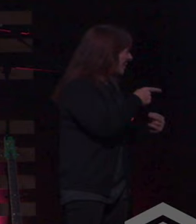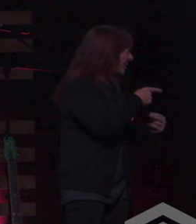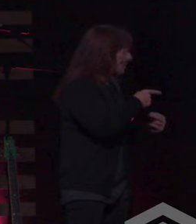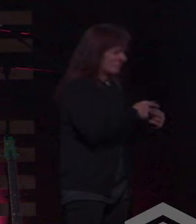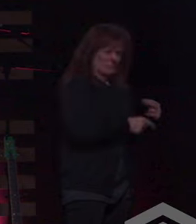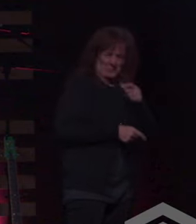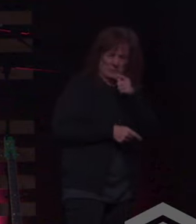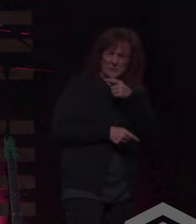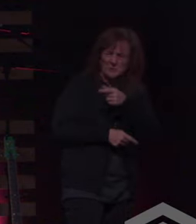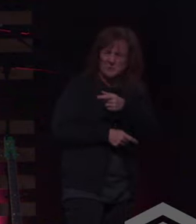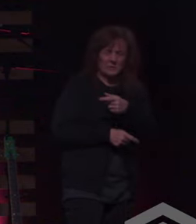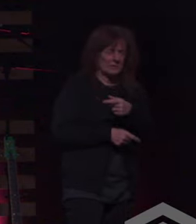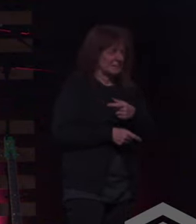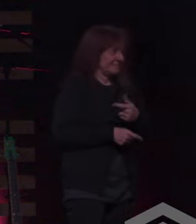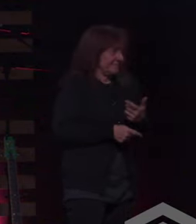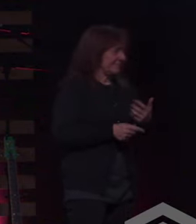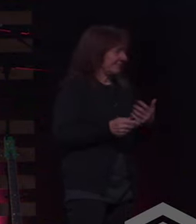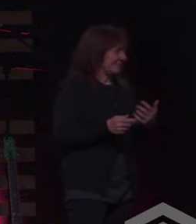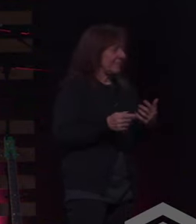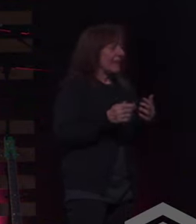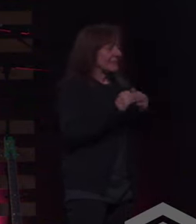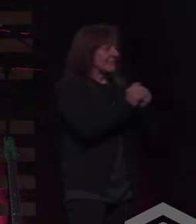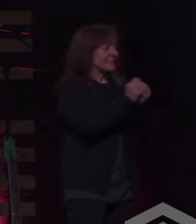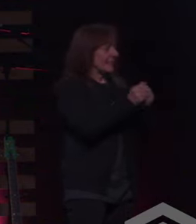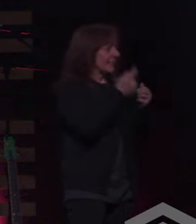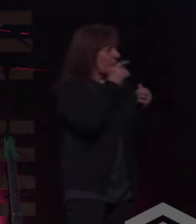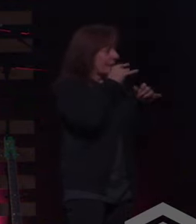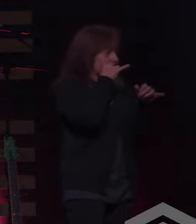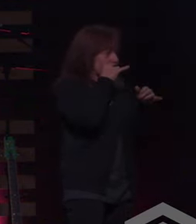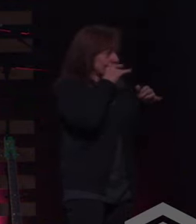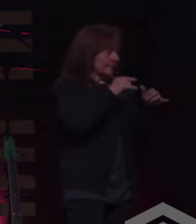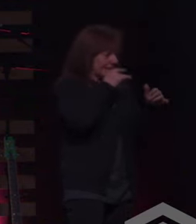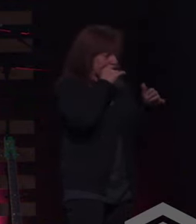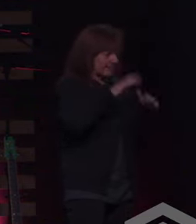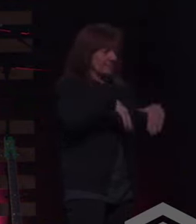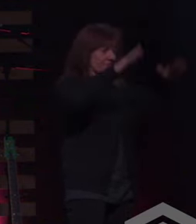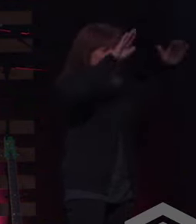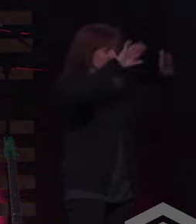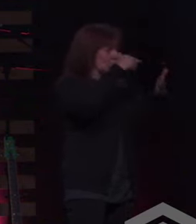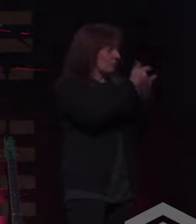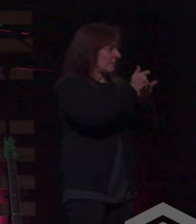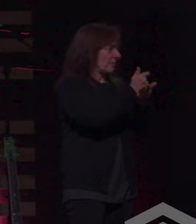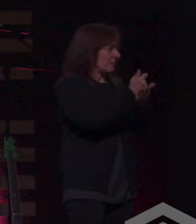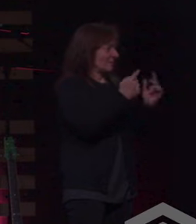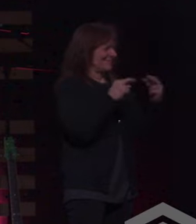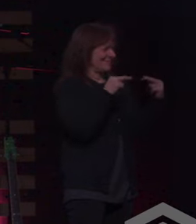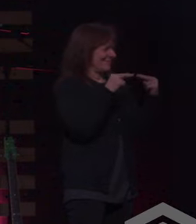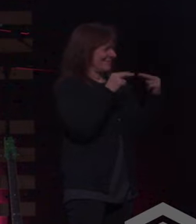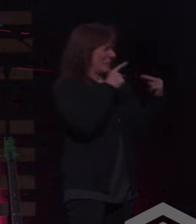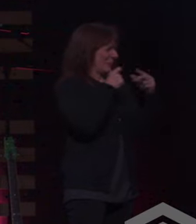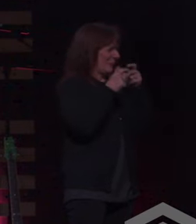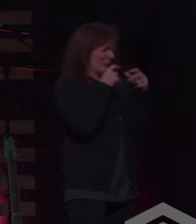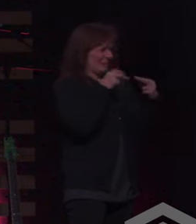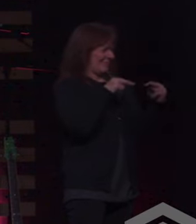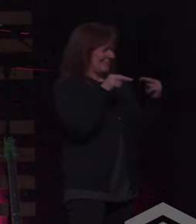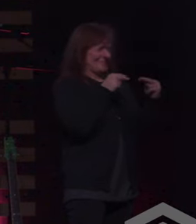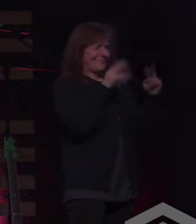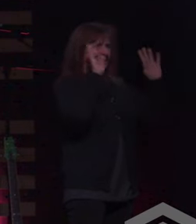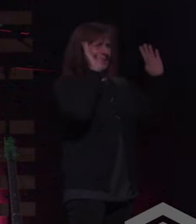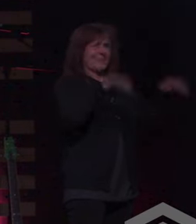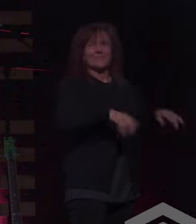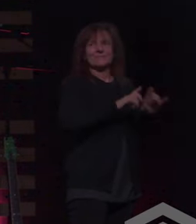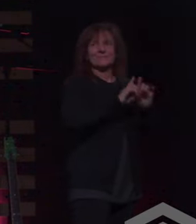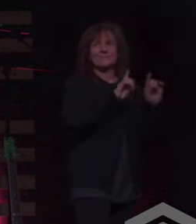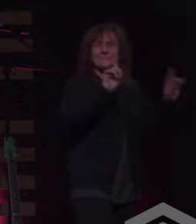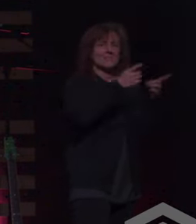anymore. And if they stay together for the kids, then that's typically the time when they divorce. Or about 7 to 8 years into it, it's like, hey, let's just call